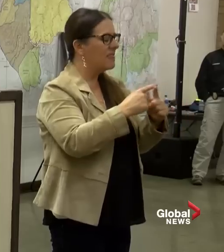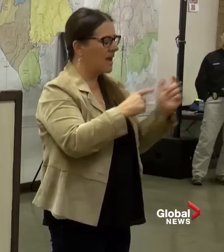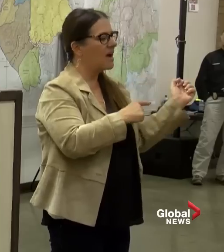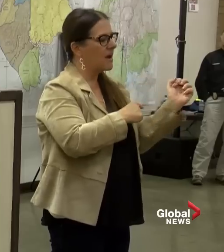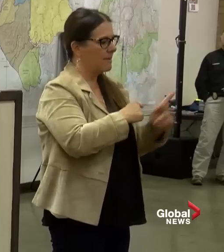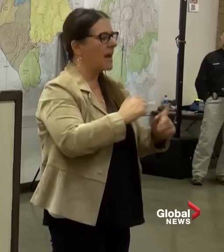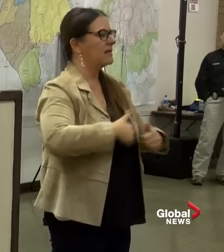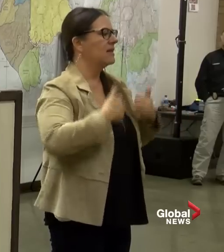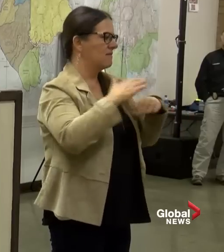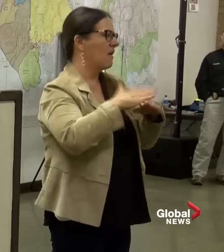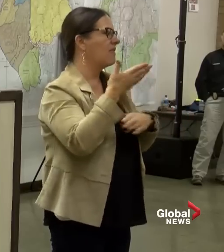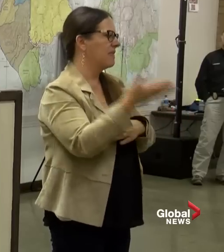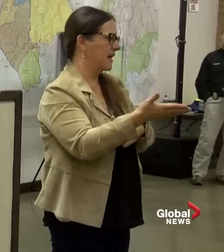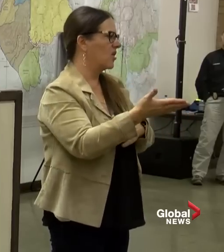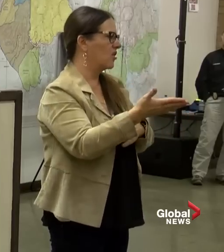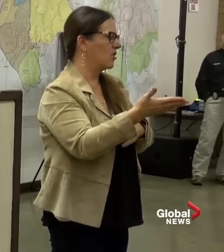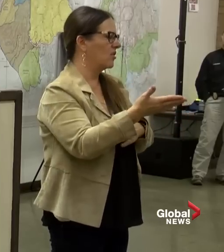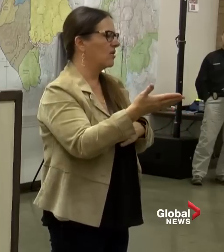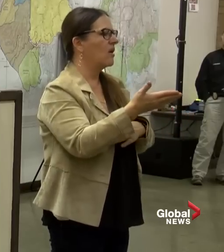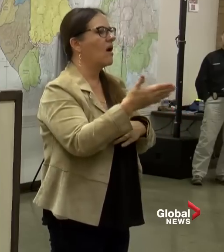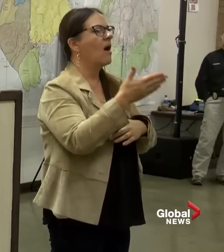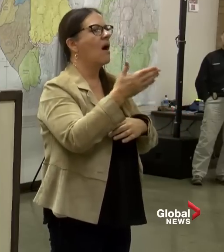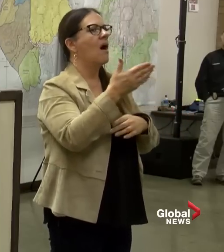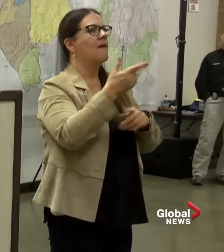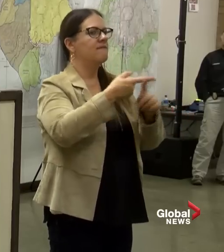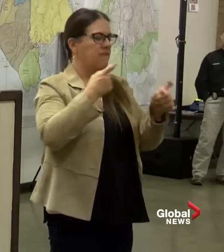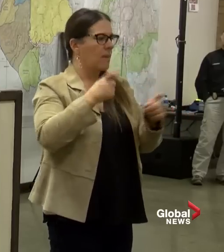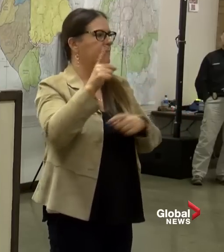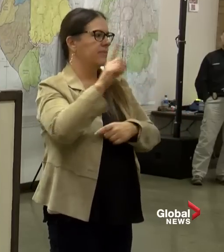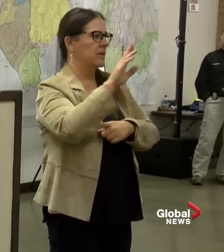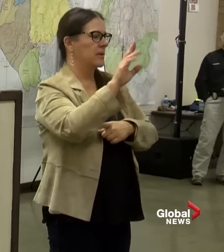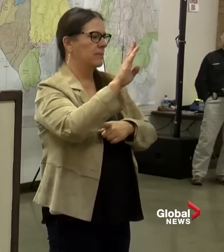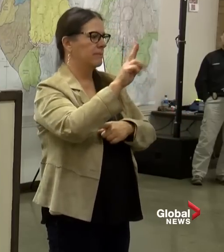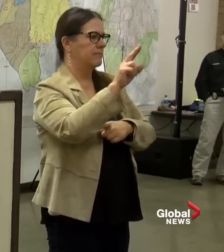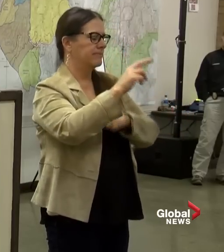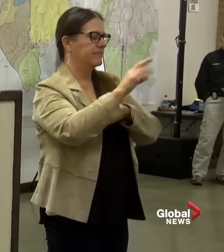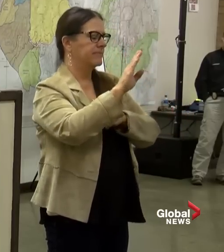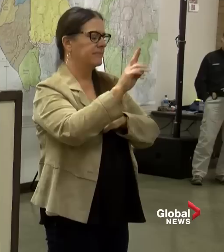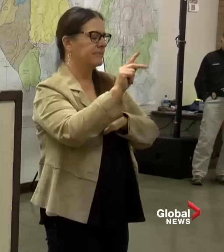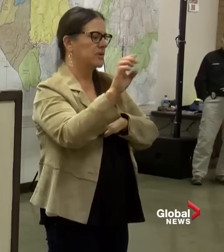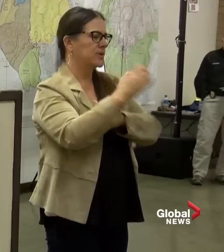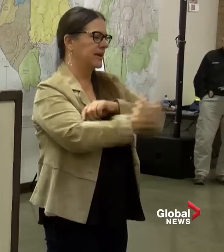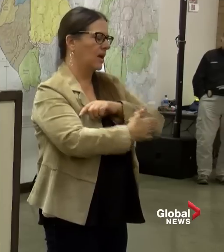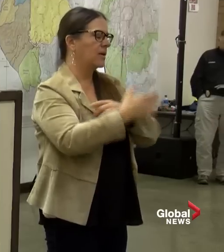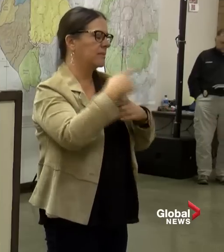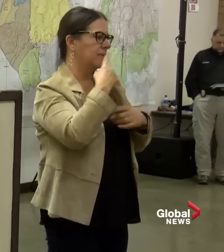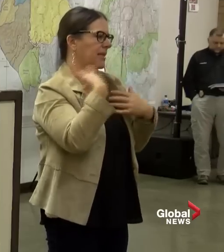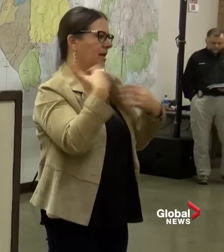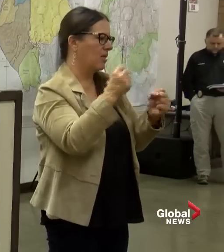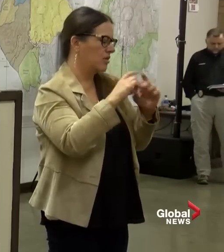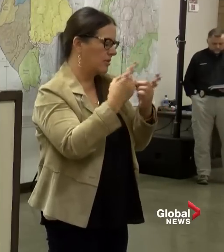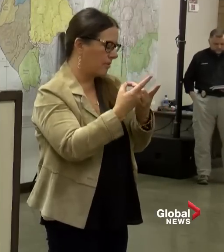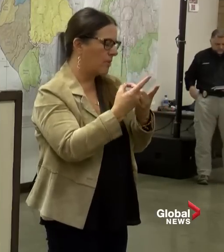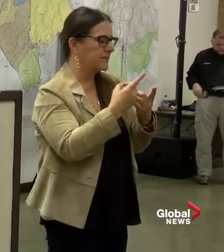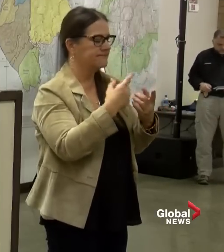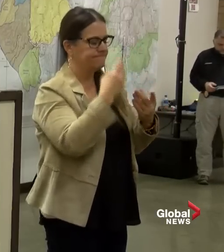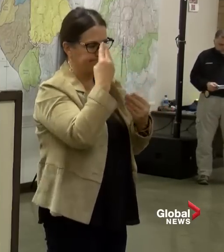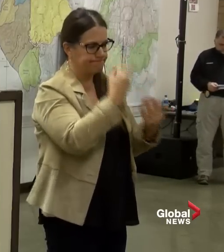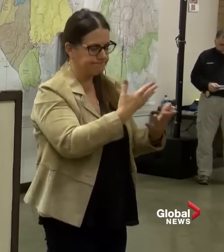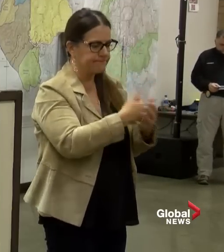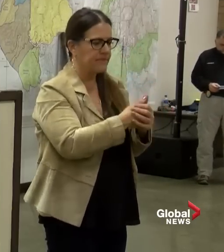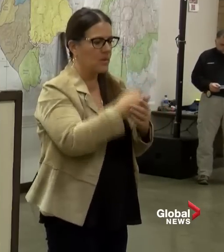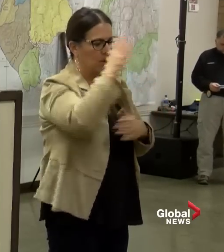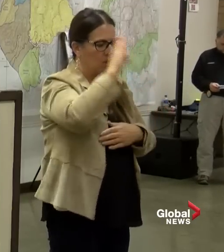and that it's been declared safe by the Butte County Public Health Department. We know from other recent fires in California